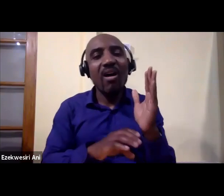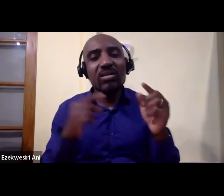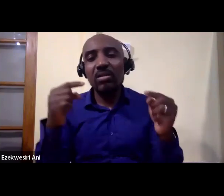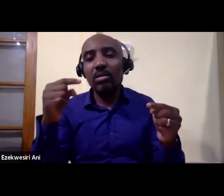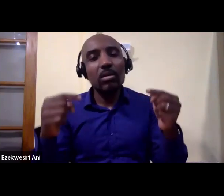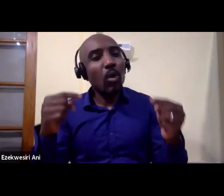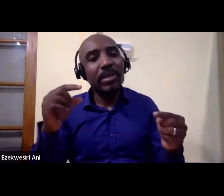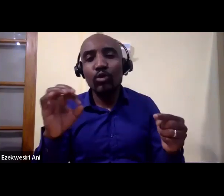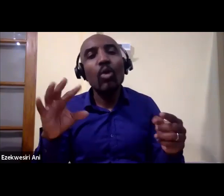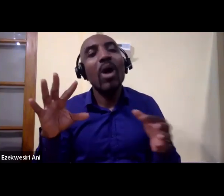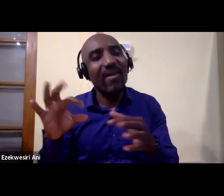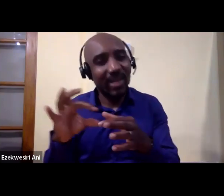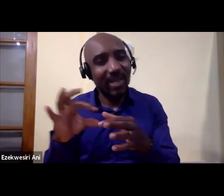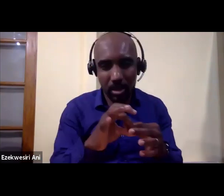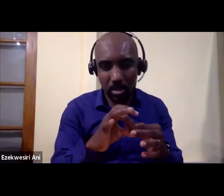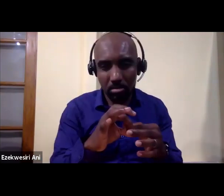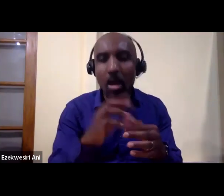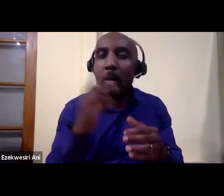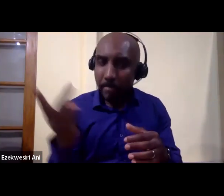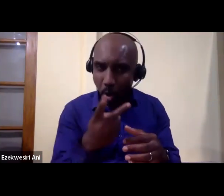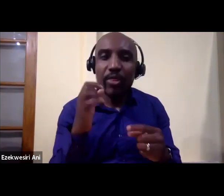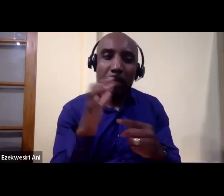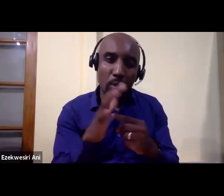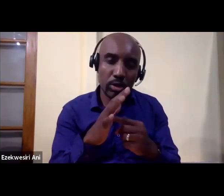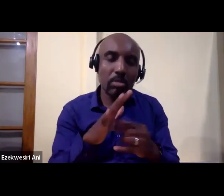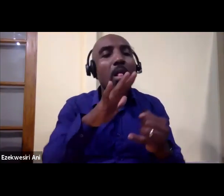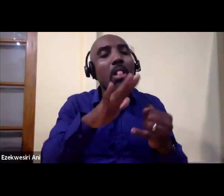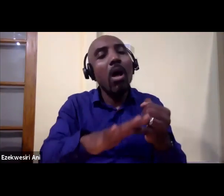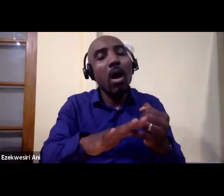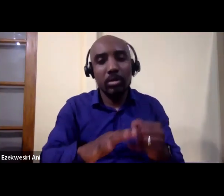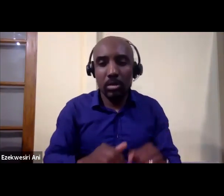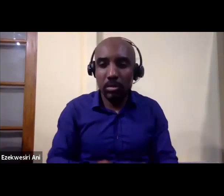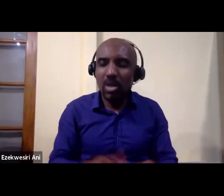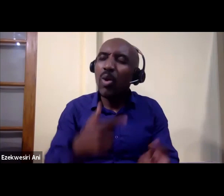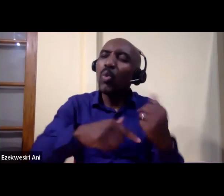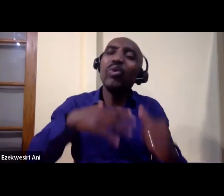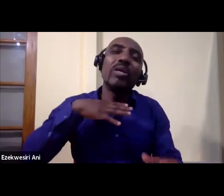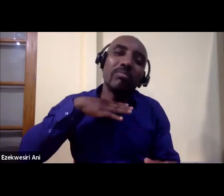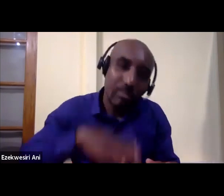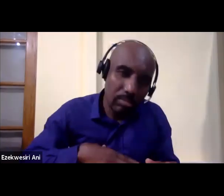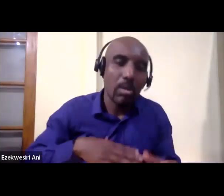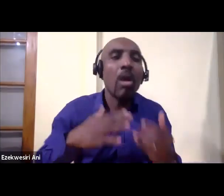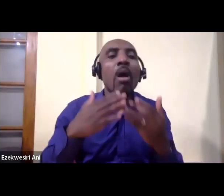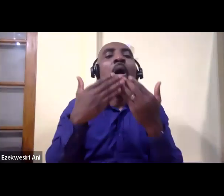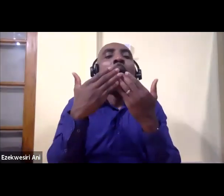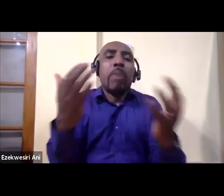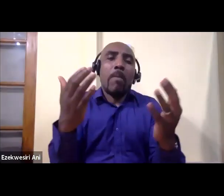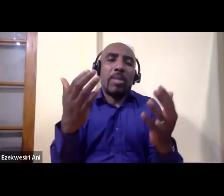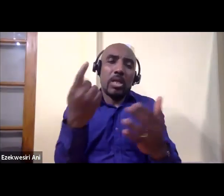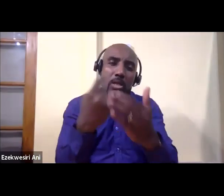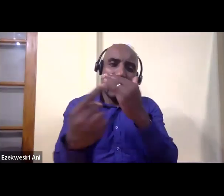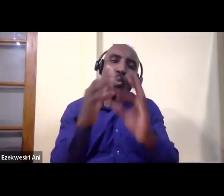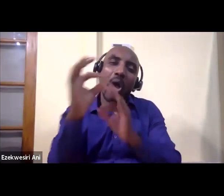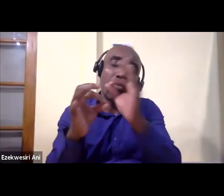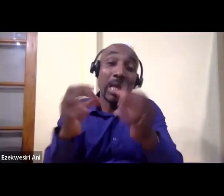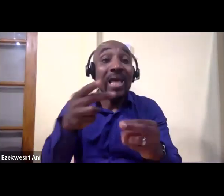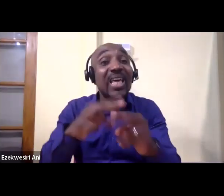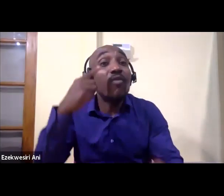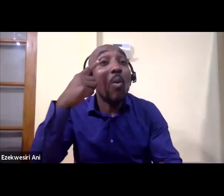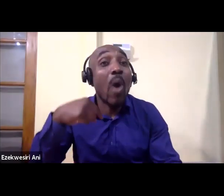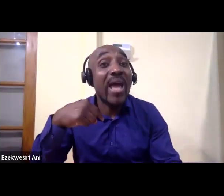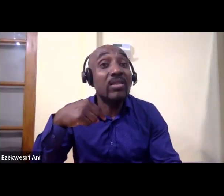And finally, we desperately need a public inquiry. If white people were dying at